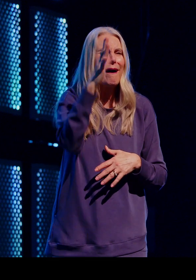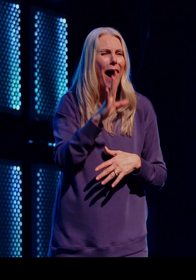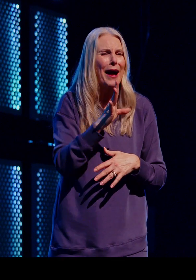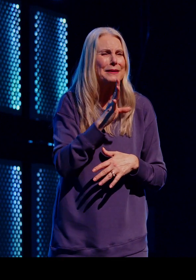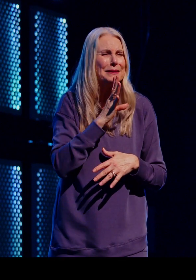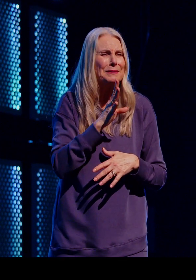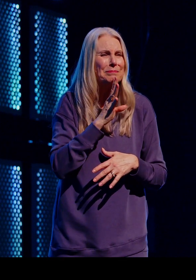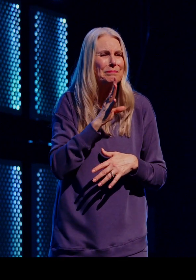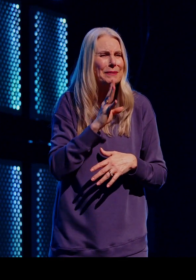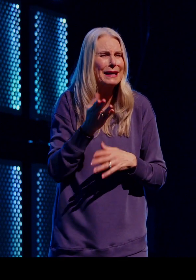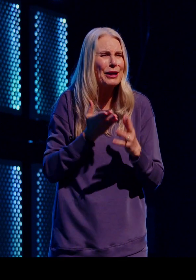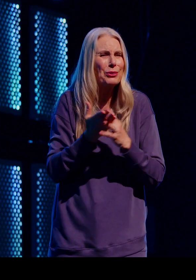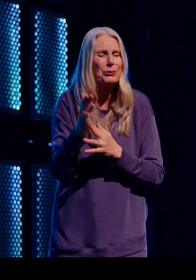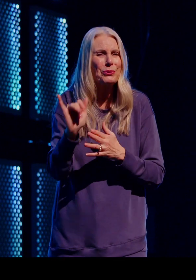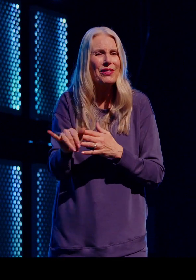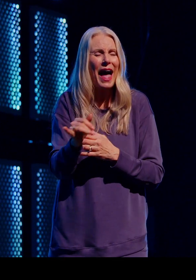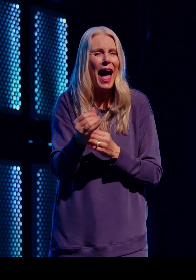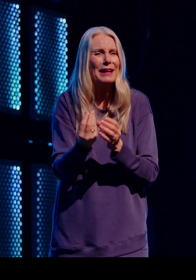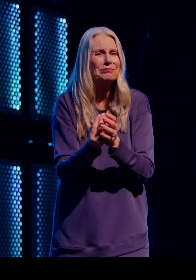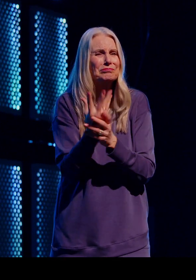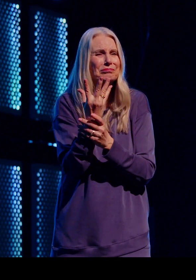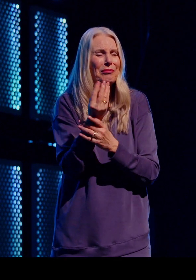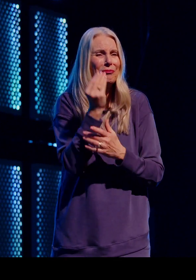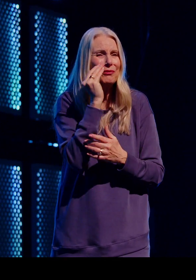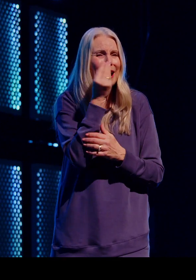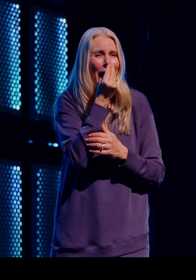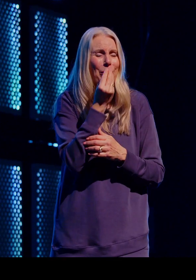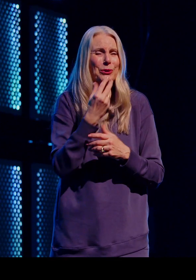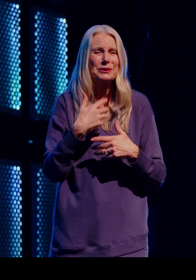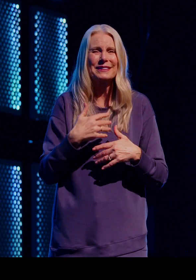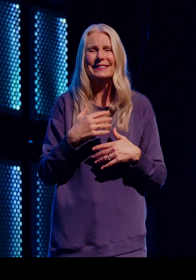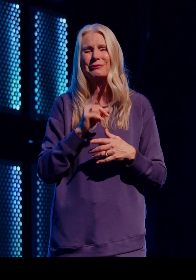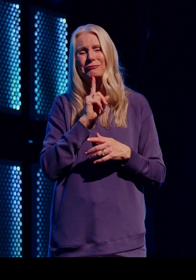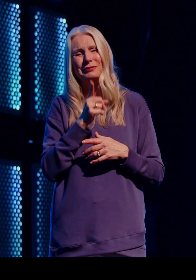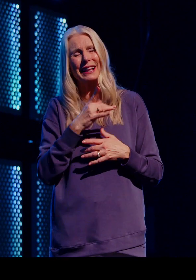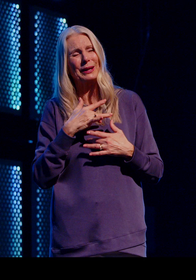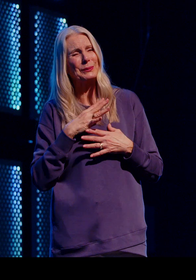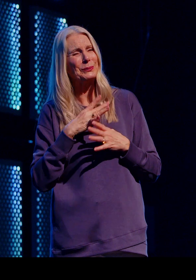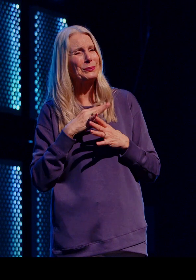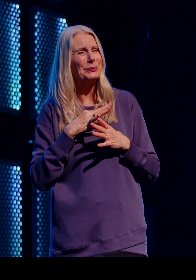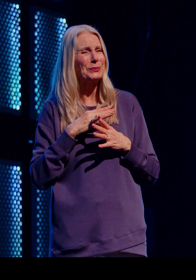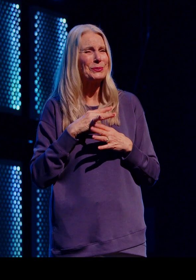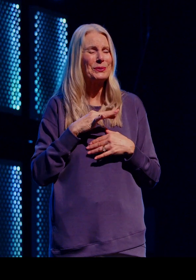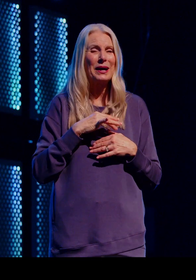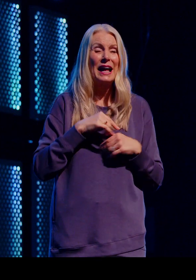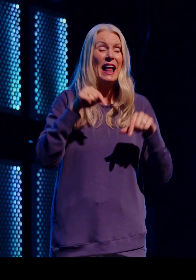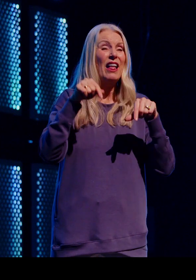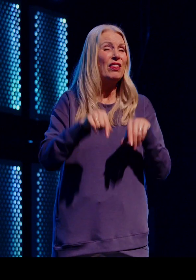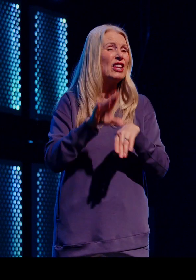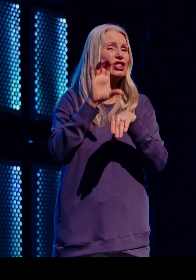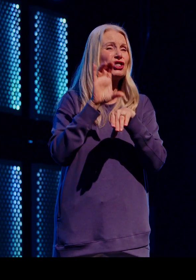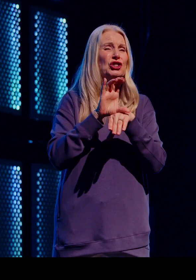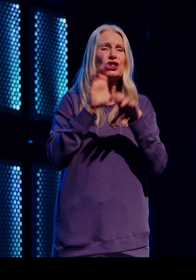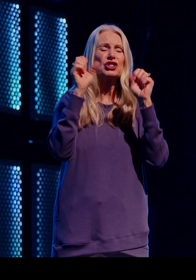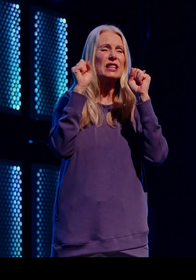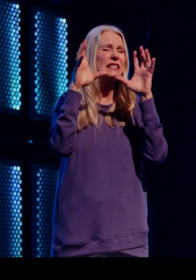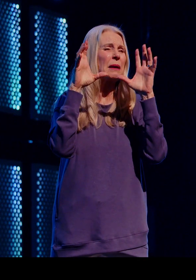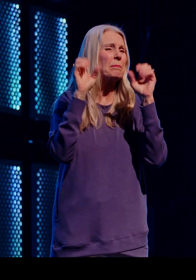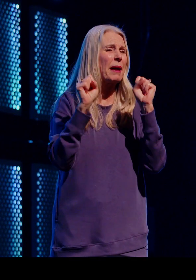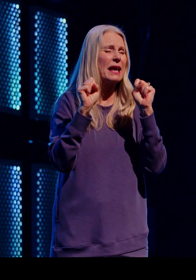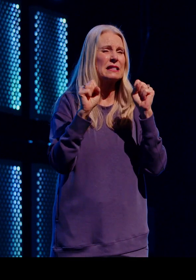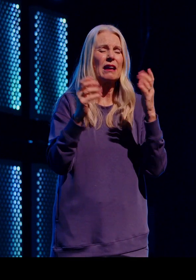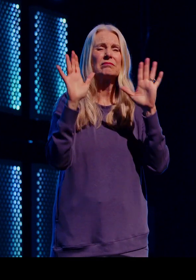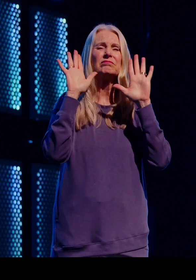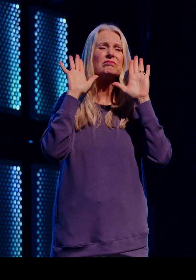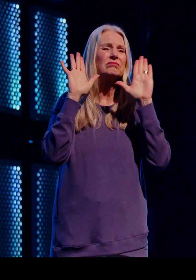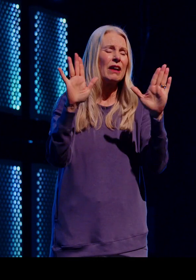part of that. So all that said, this church is amazing. It's got phenomenal leadership. It